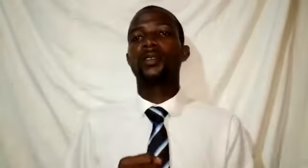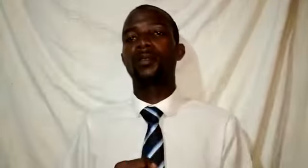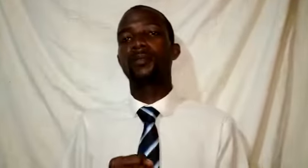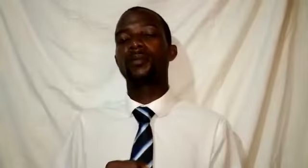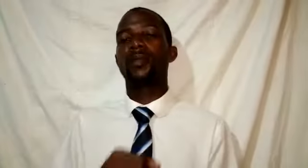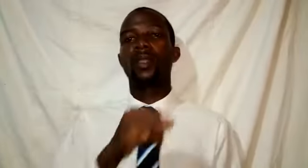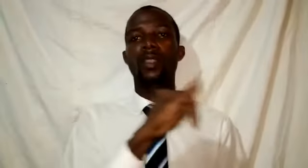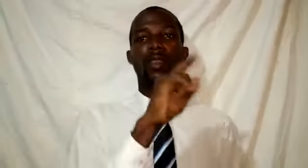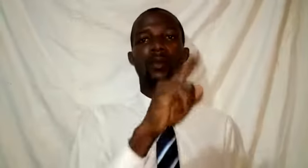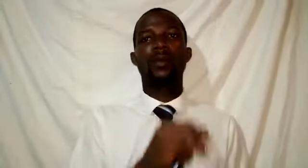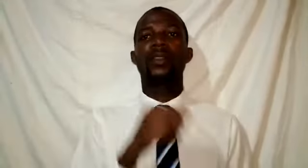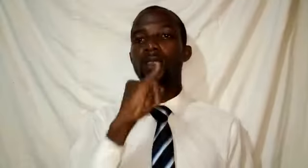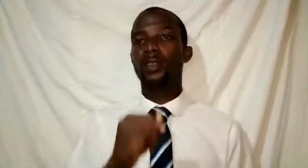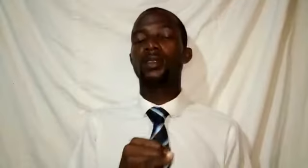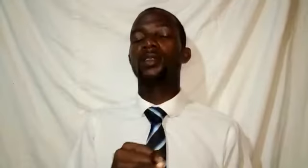I1 equals